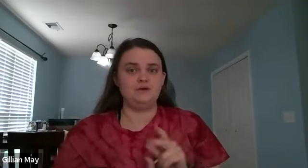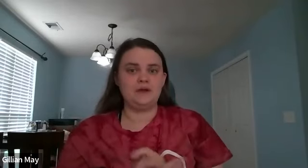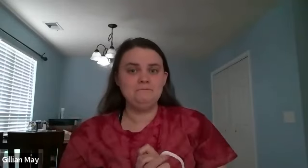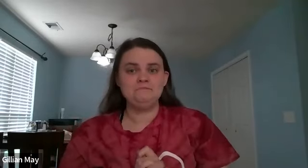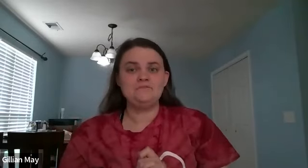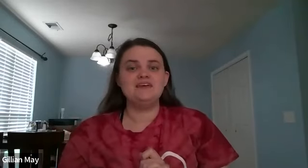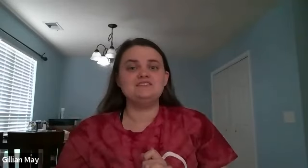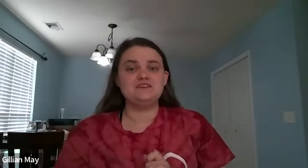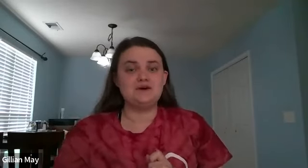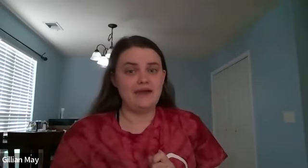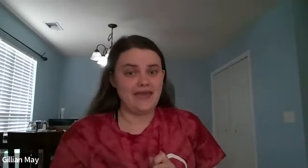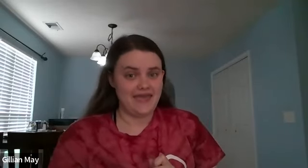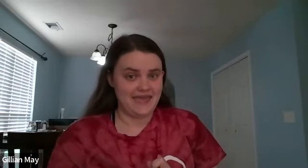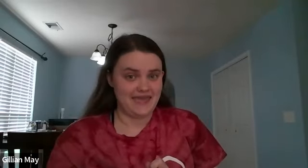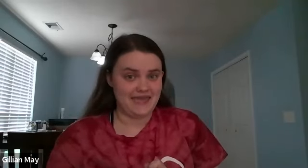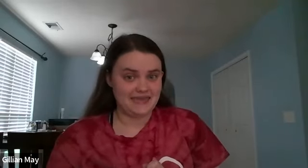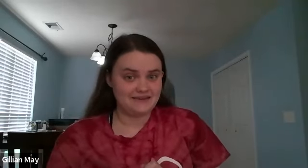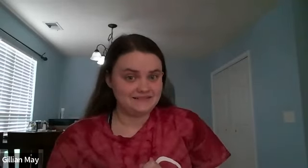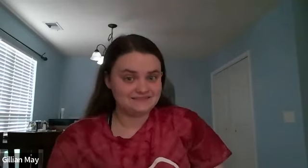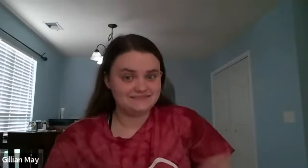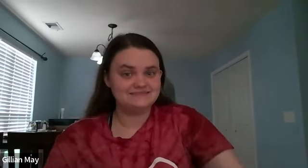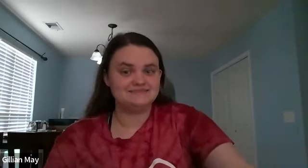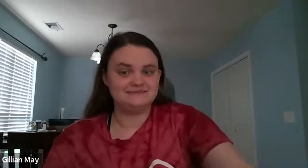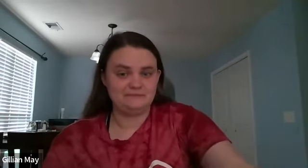Okay. So A.